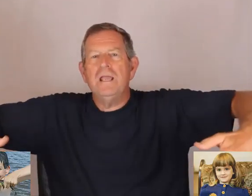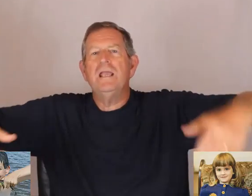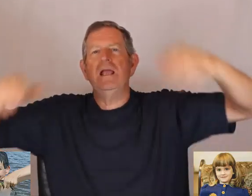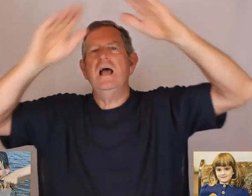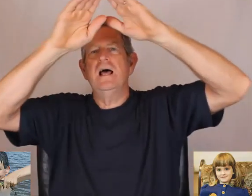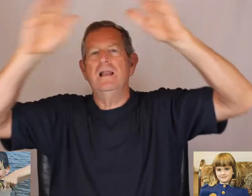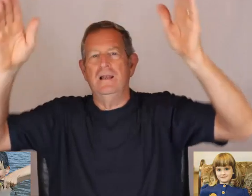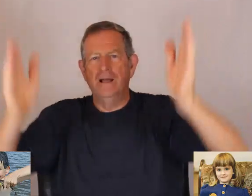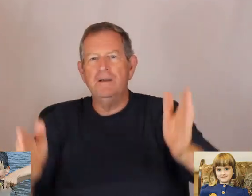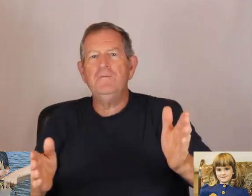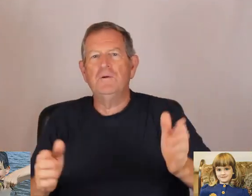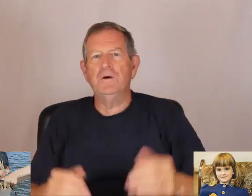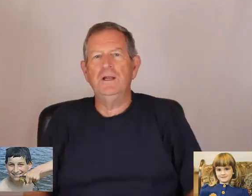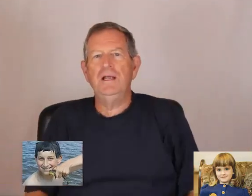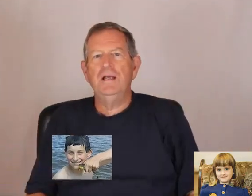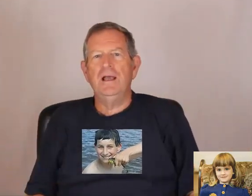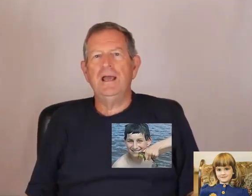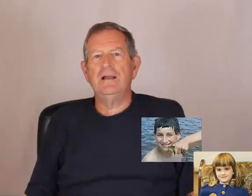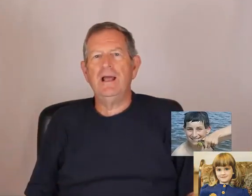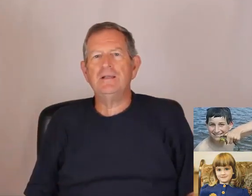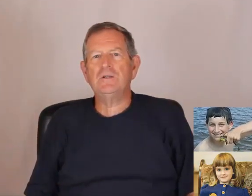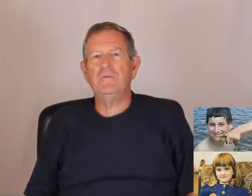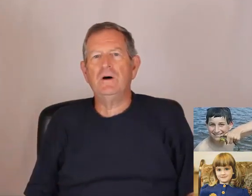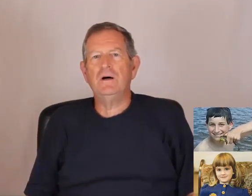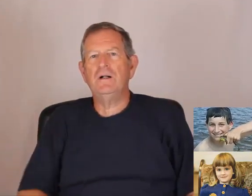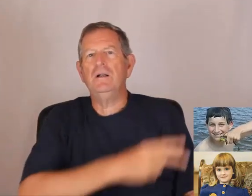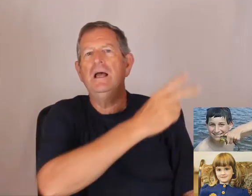We live, good. And last of all,